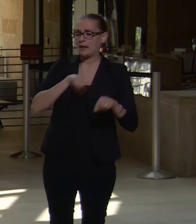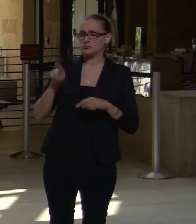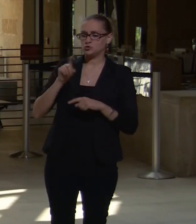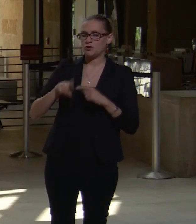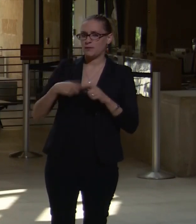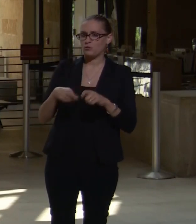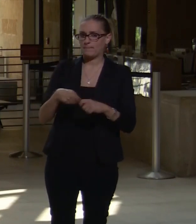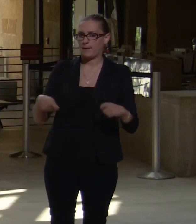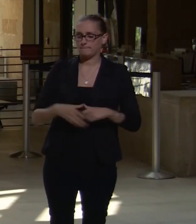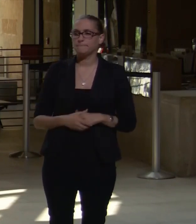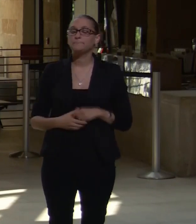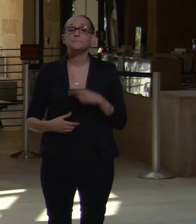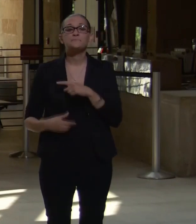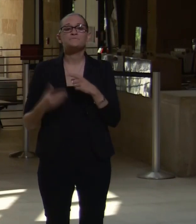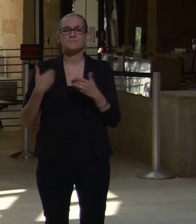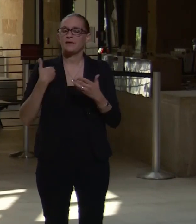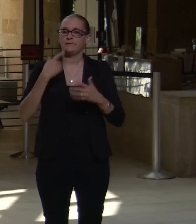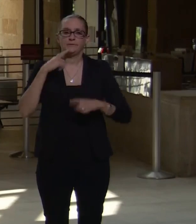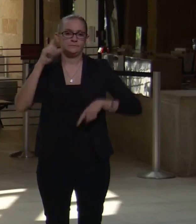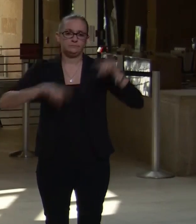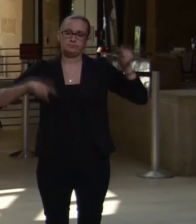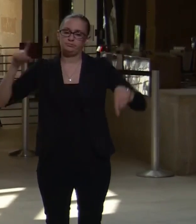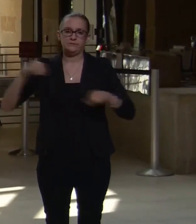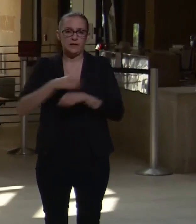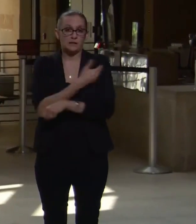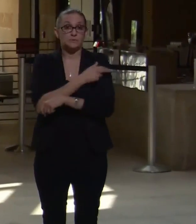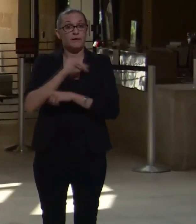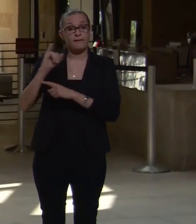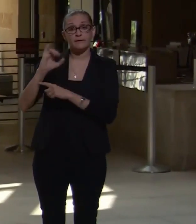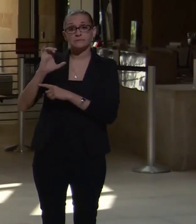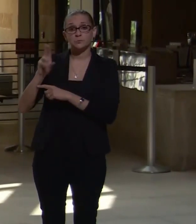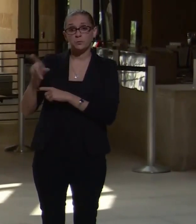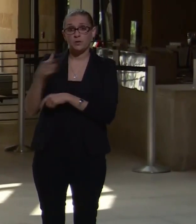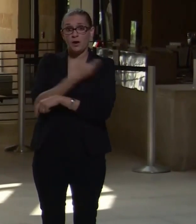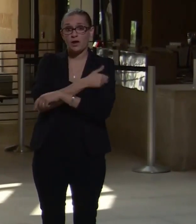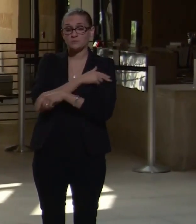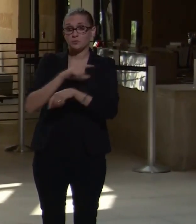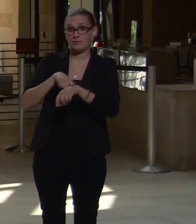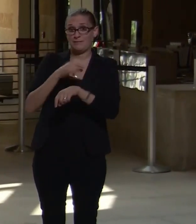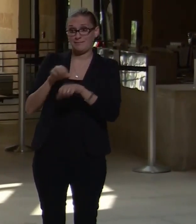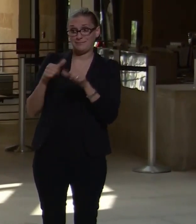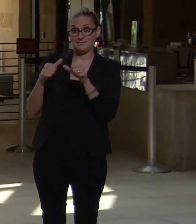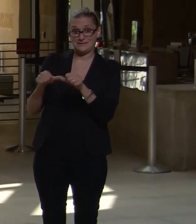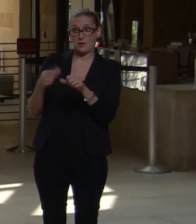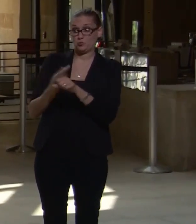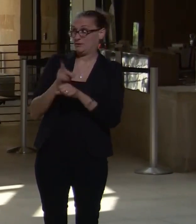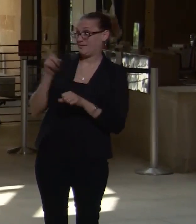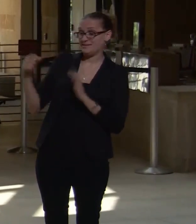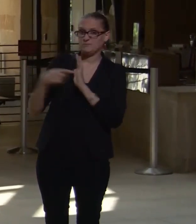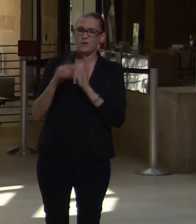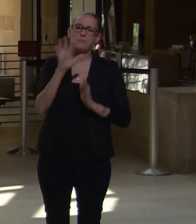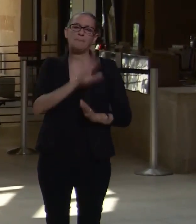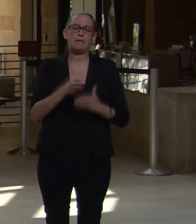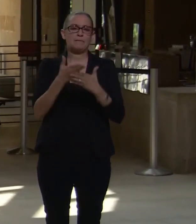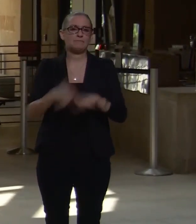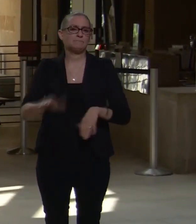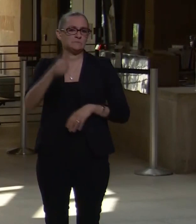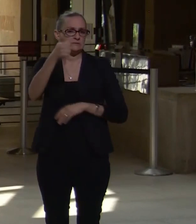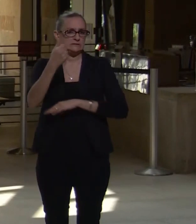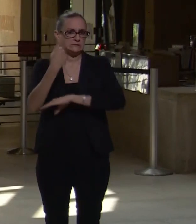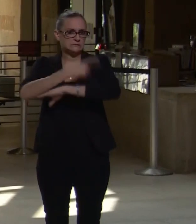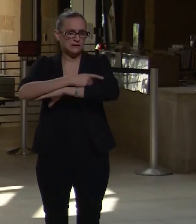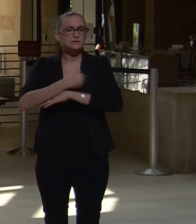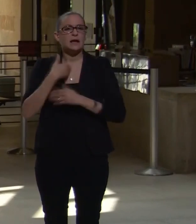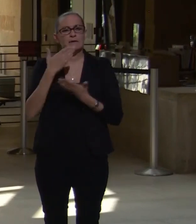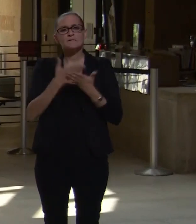So there's some variability in the hospital stay. The ICU hospital length of stay used in this model was about 10 days. There's